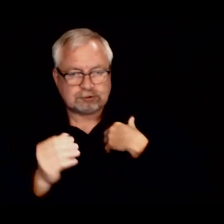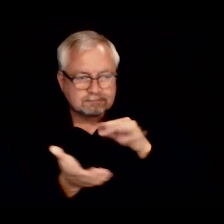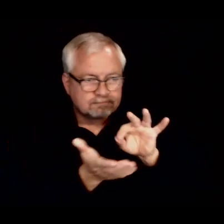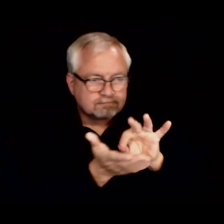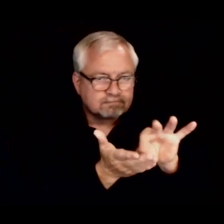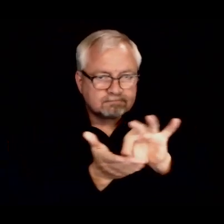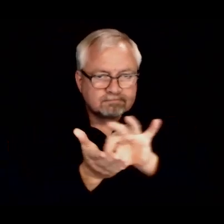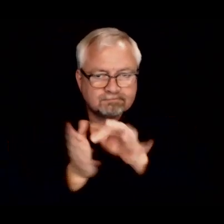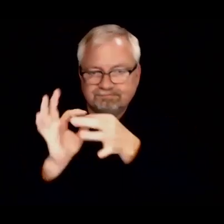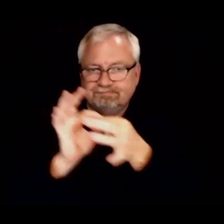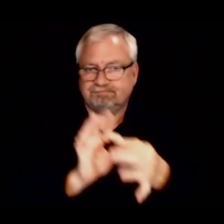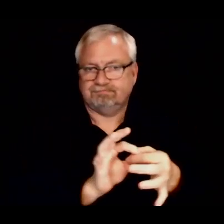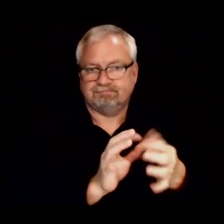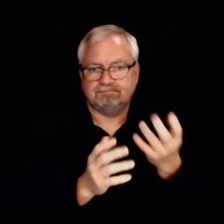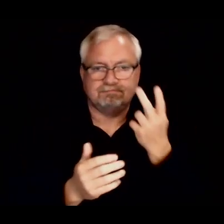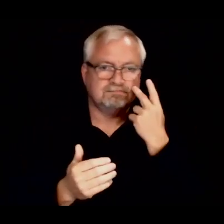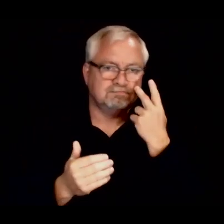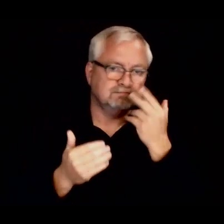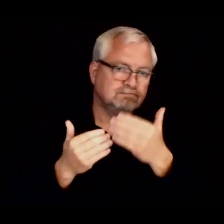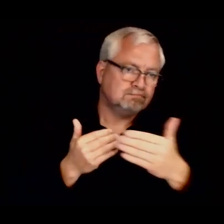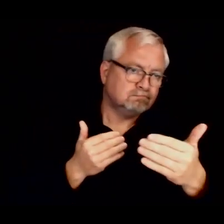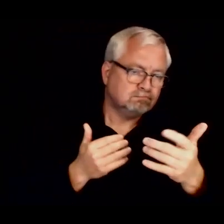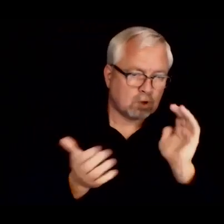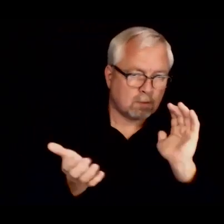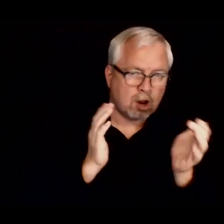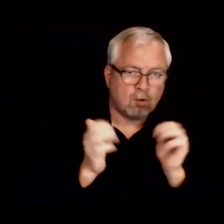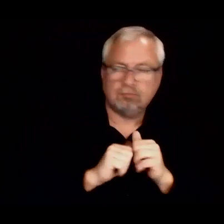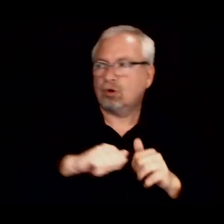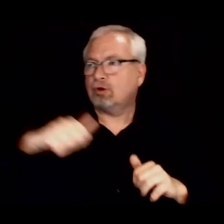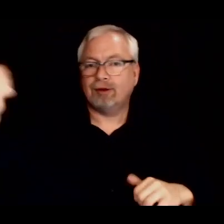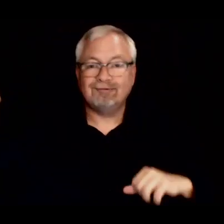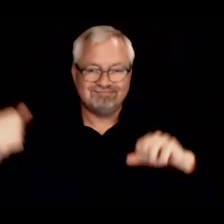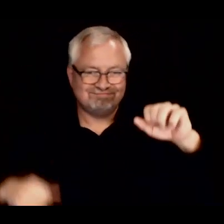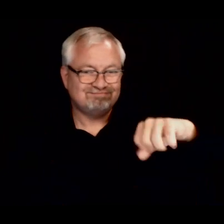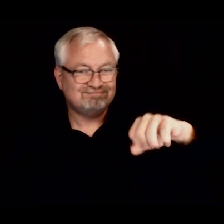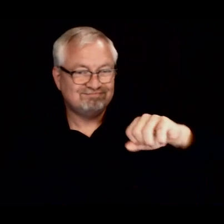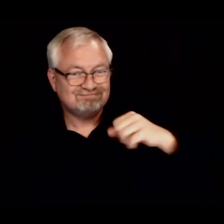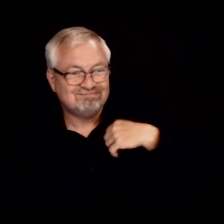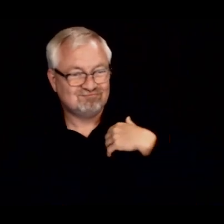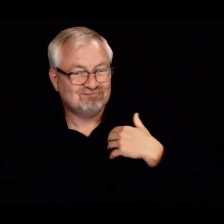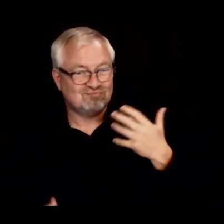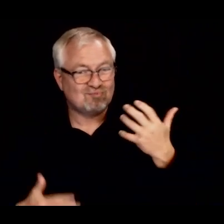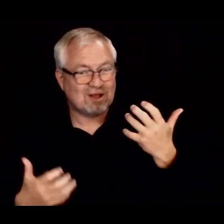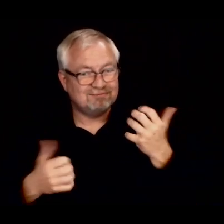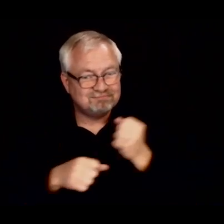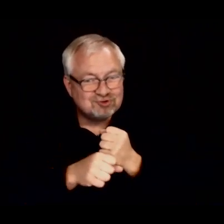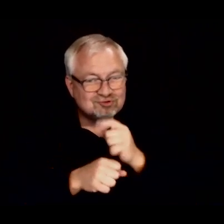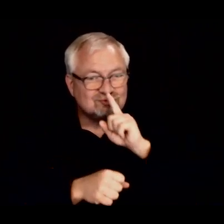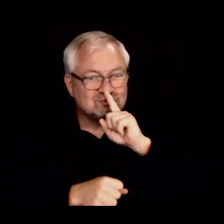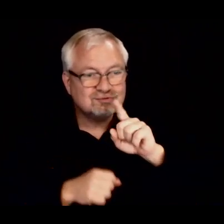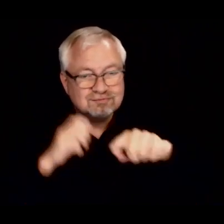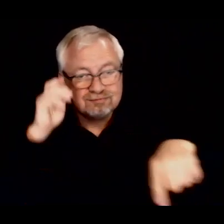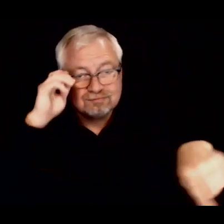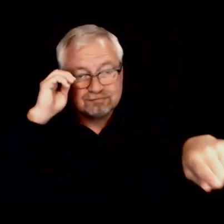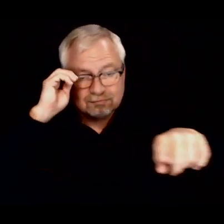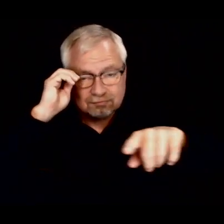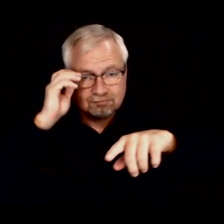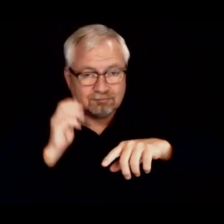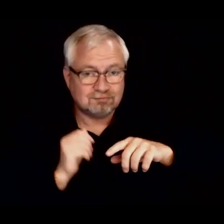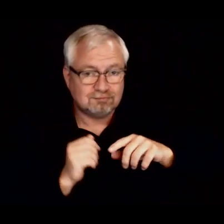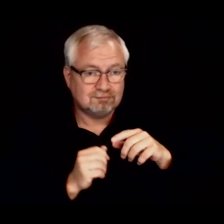population overall. So yes, that's part of why we want to be sure that we're bringing, you know, a particular emphasis